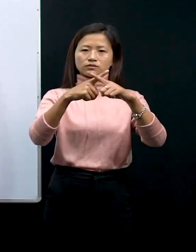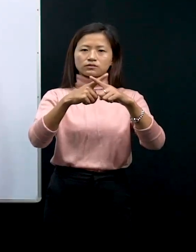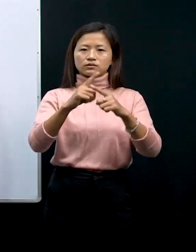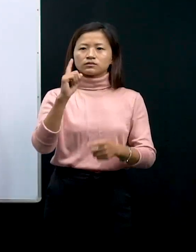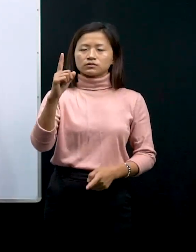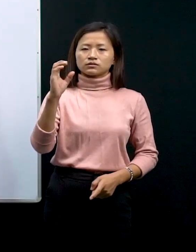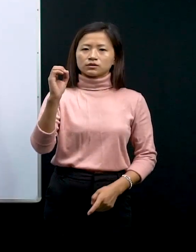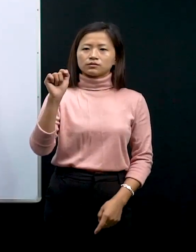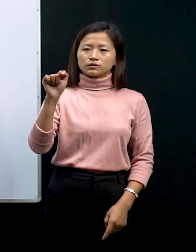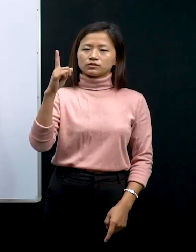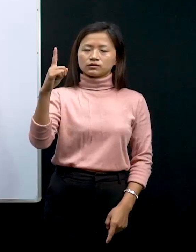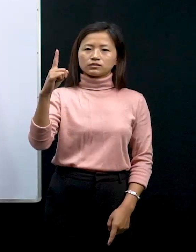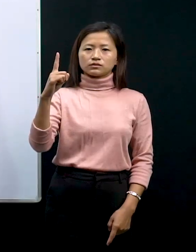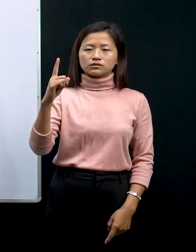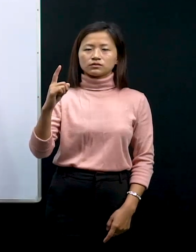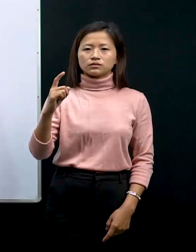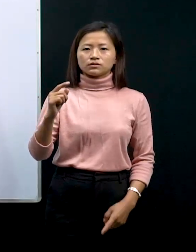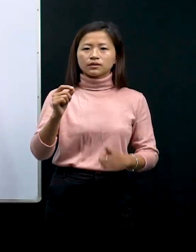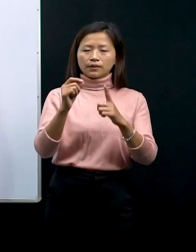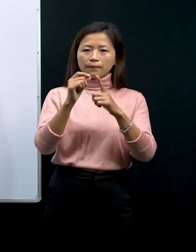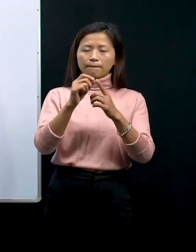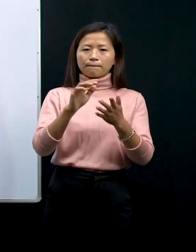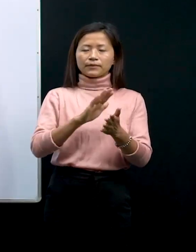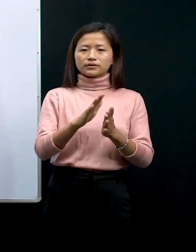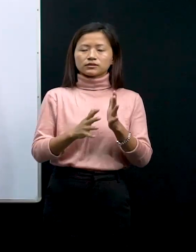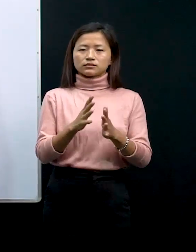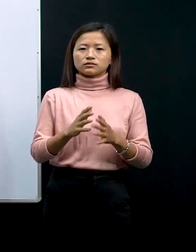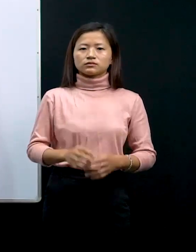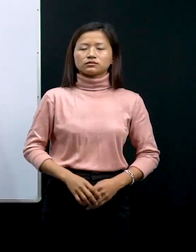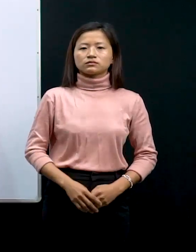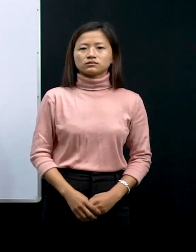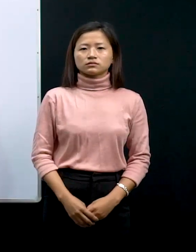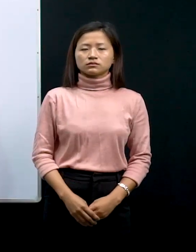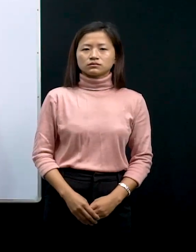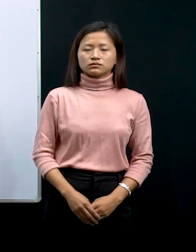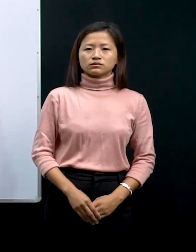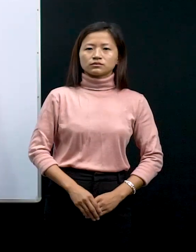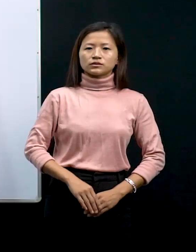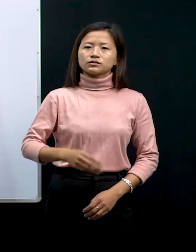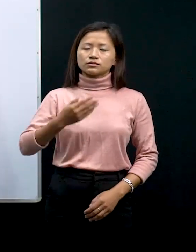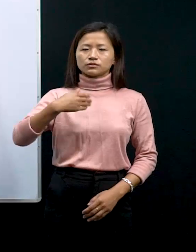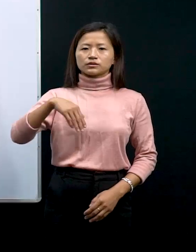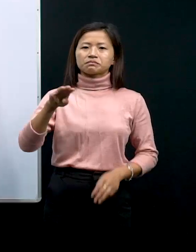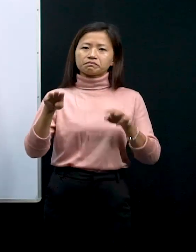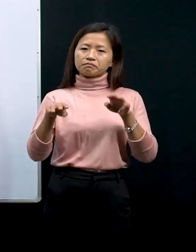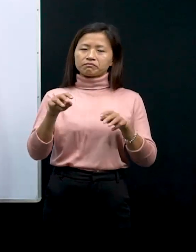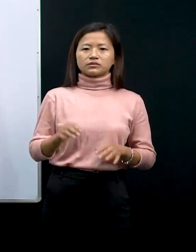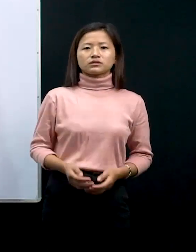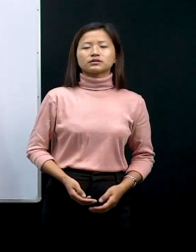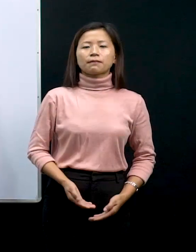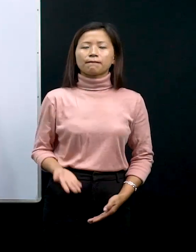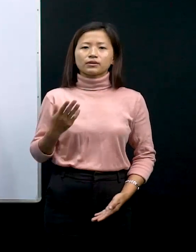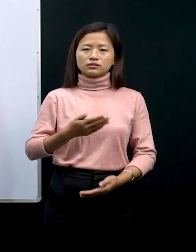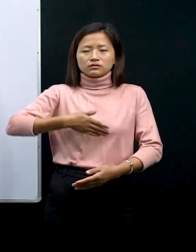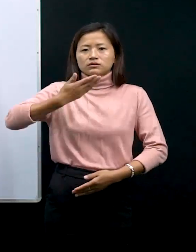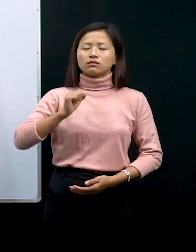Exercise 10.1, practically nothing to do. I am not going to do. You can manage by yourself without any teacher's